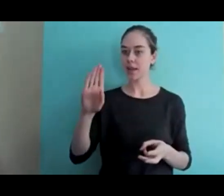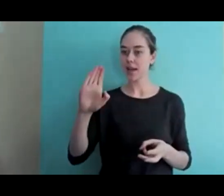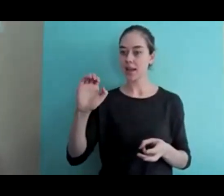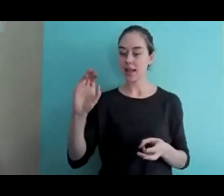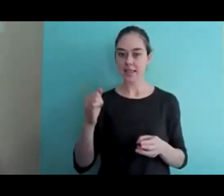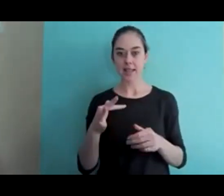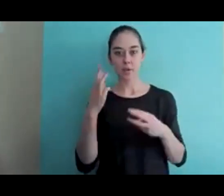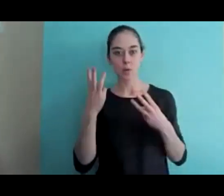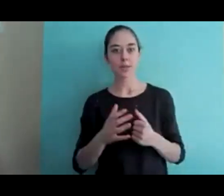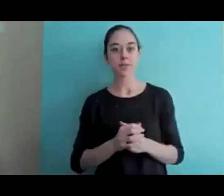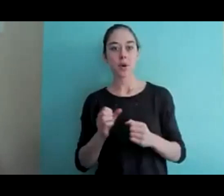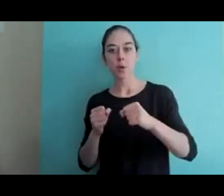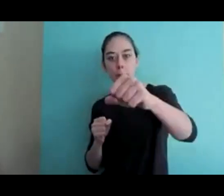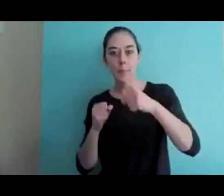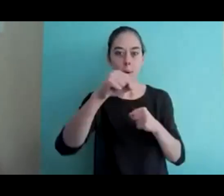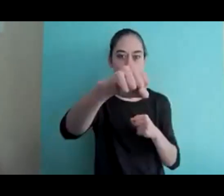Here we go, let's go.